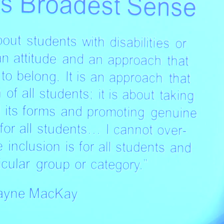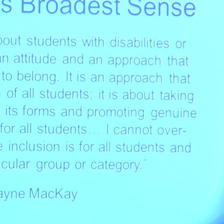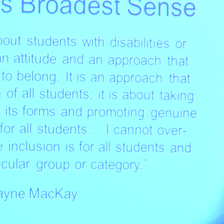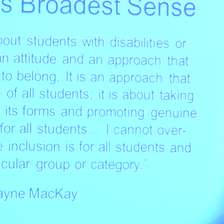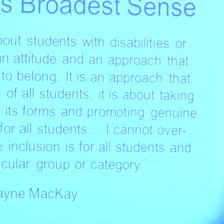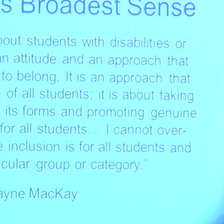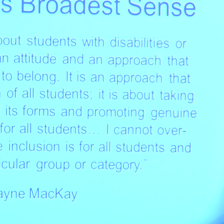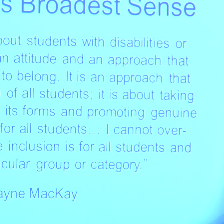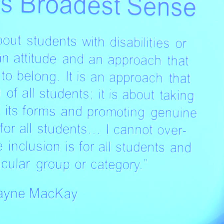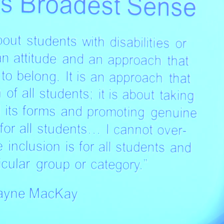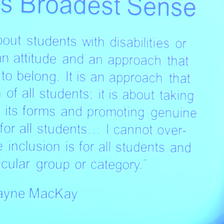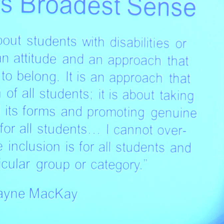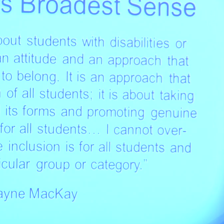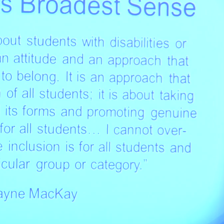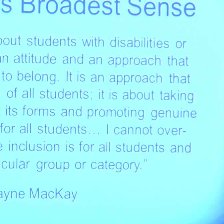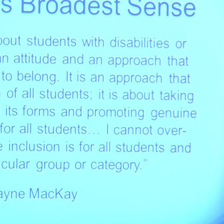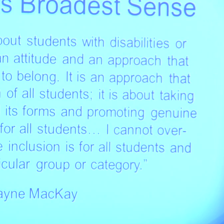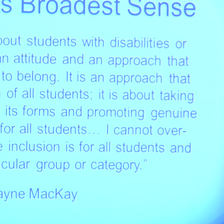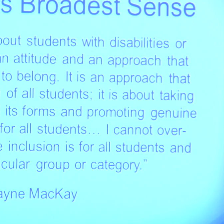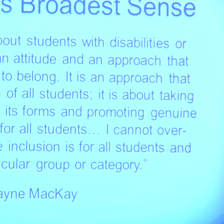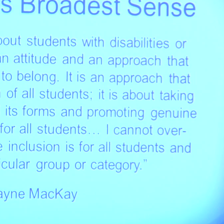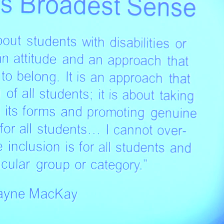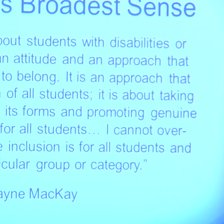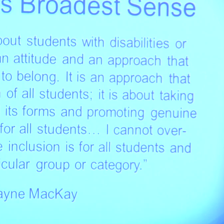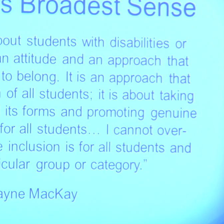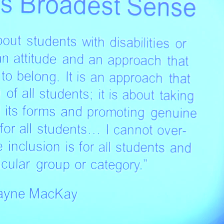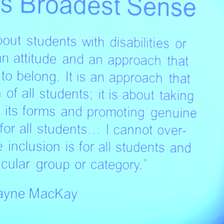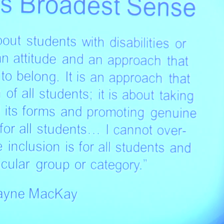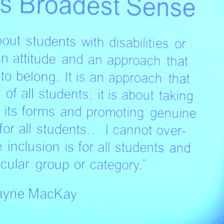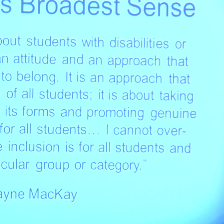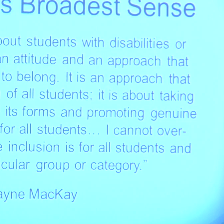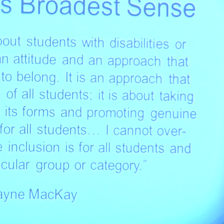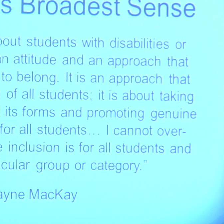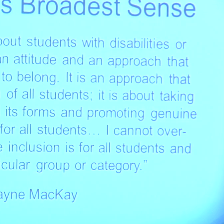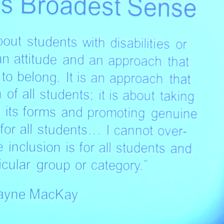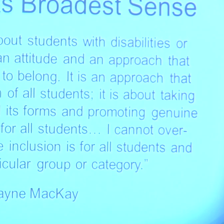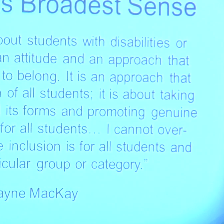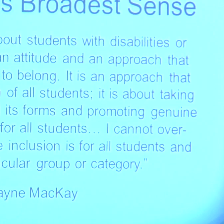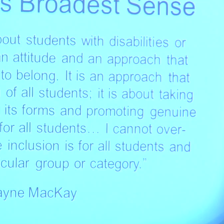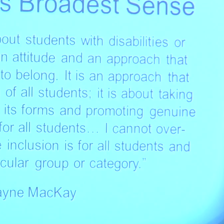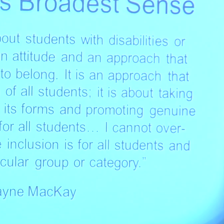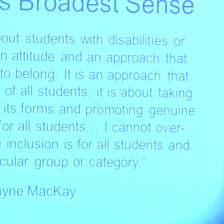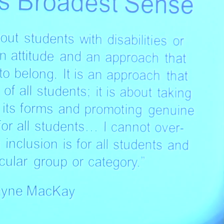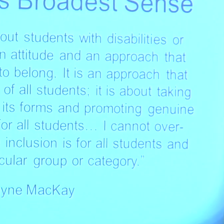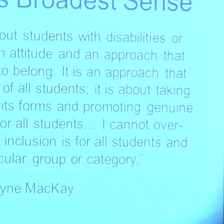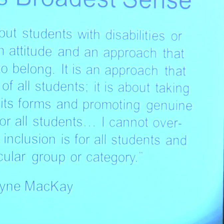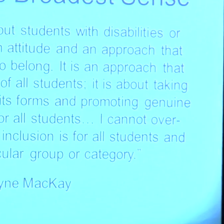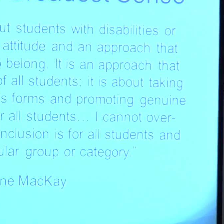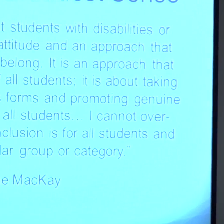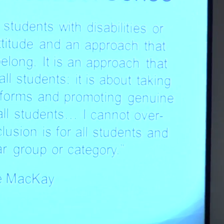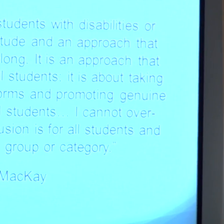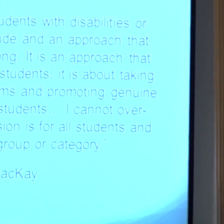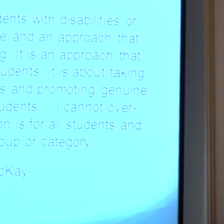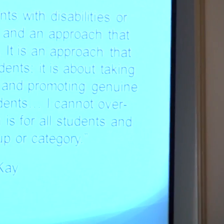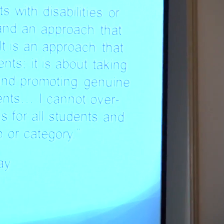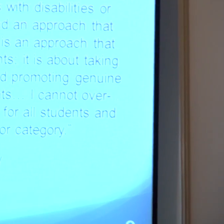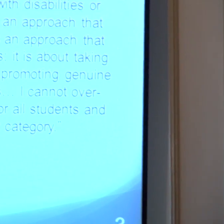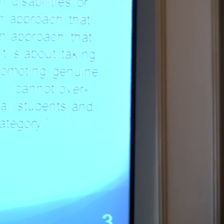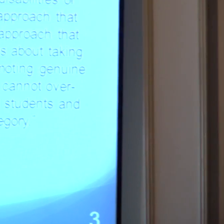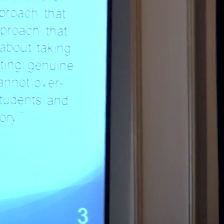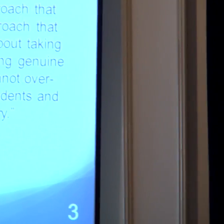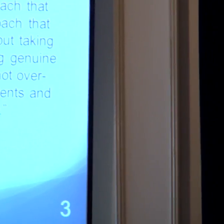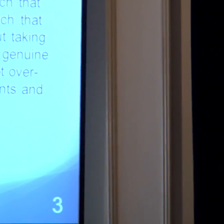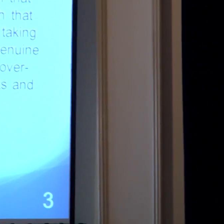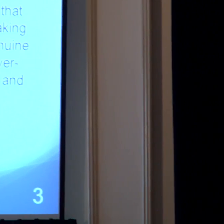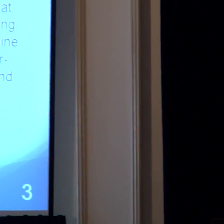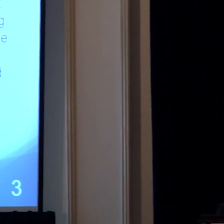real selling point, if I can use that term, for practicing good inclusion, because it makes a more welcoming setting for